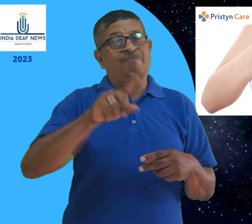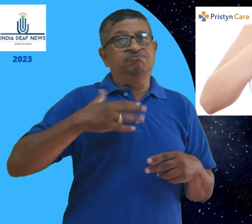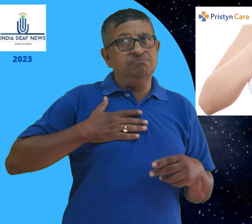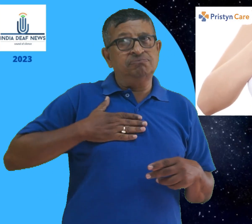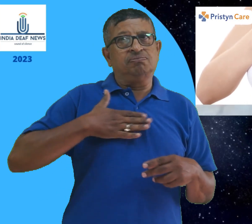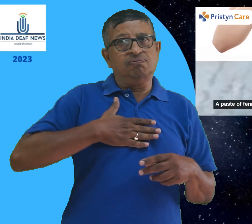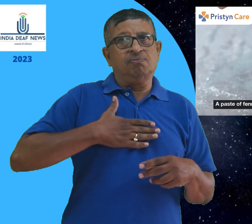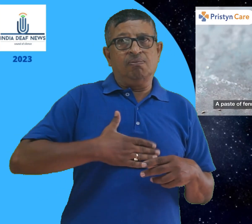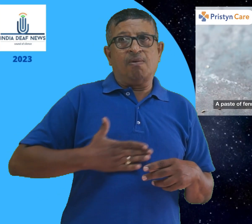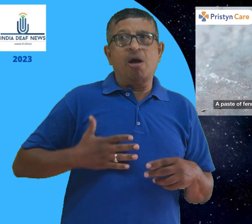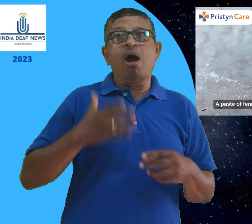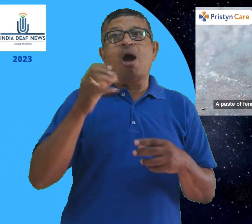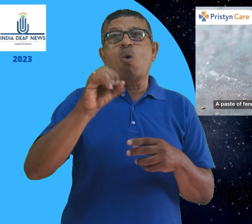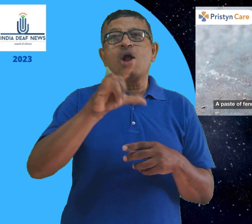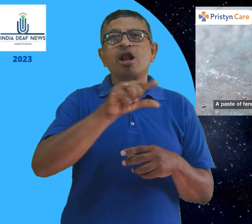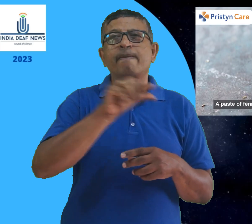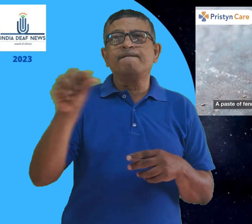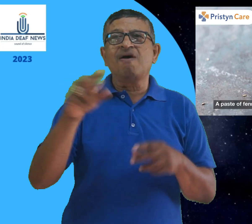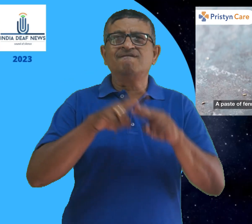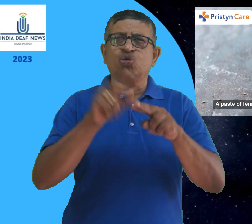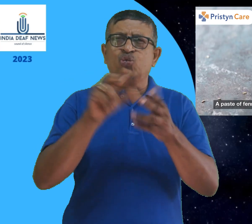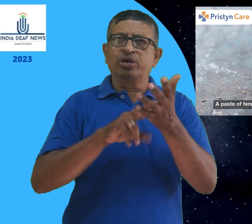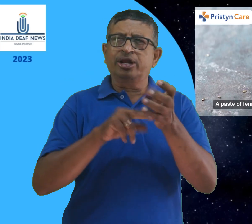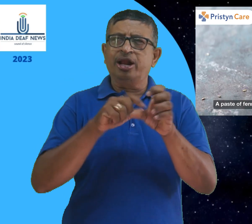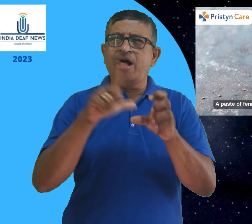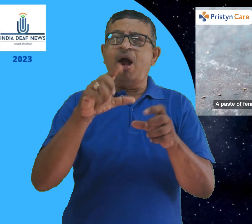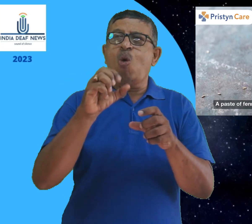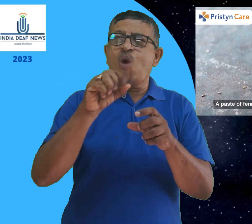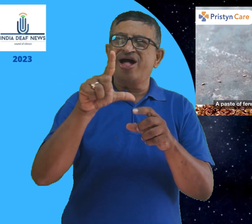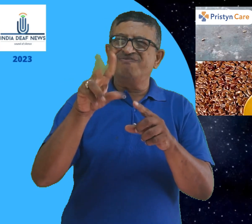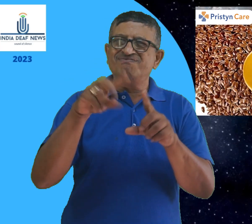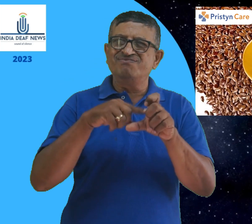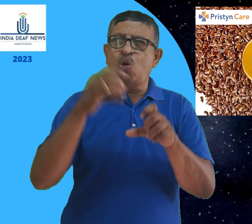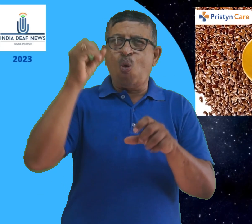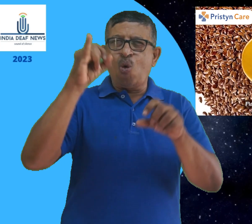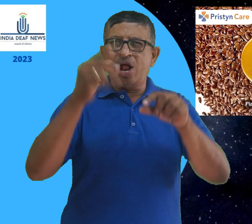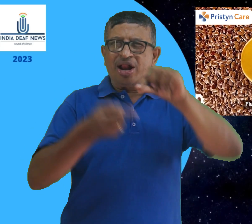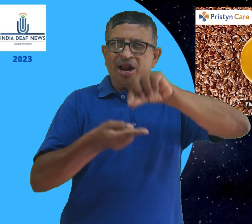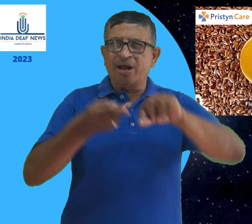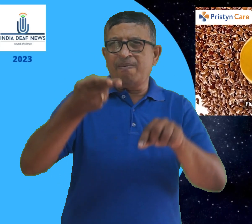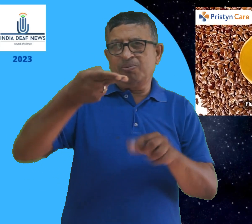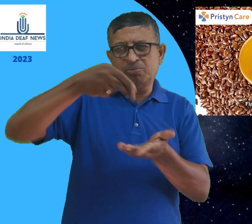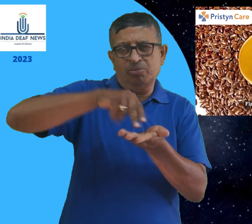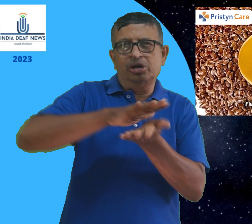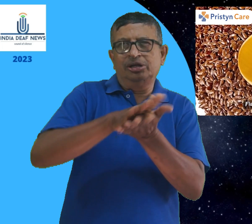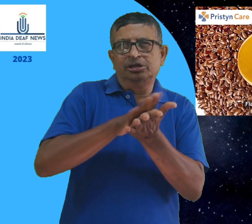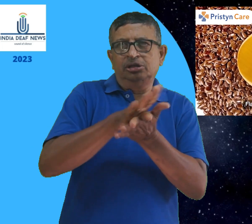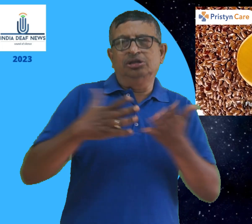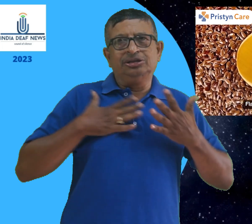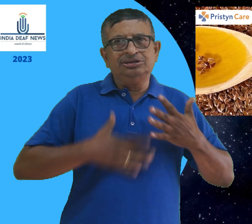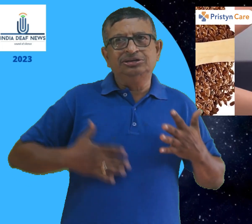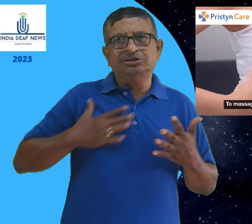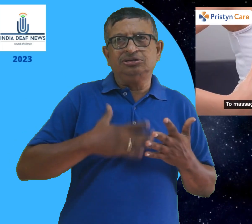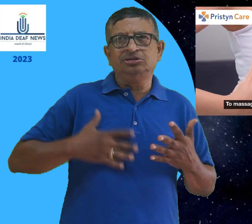massage your breasts, a paste of fennel seeds and olive oil and massage the breasts, flaxseed oil to massage your